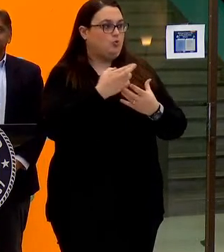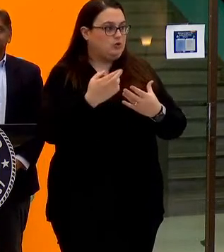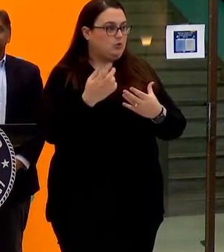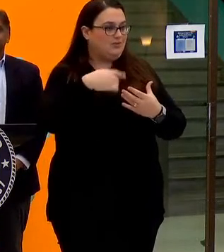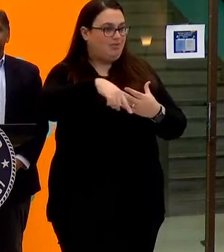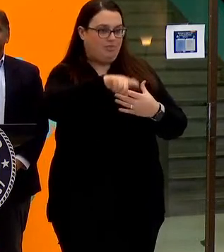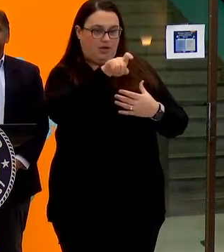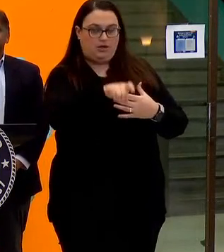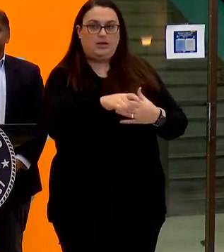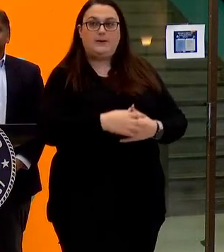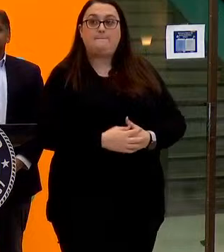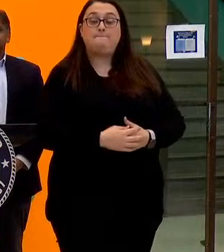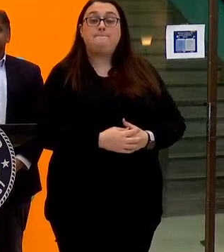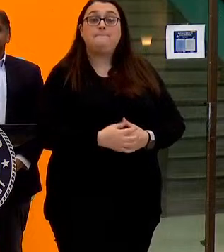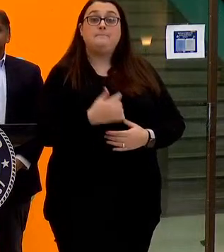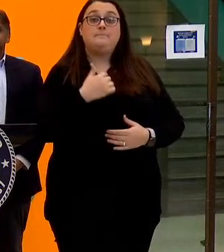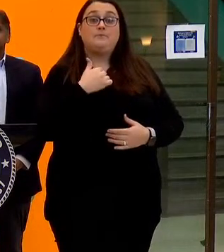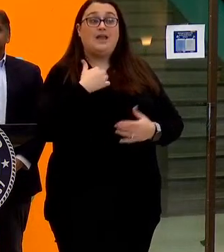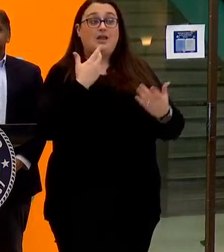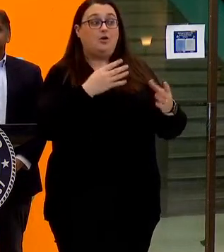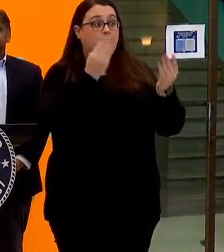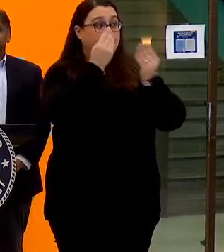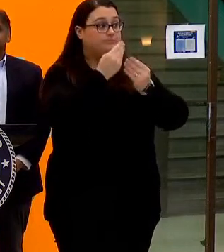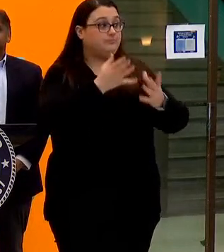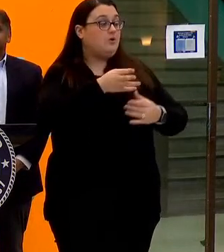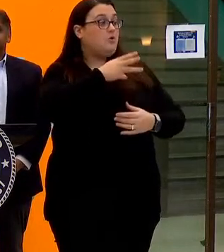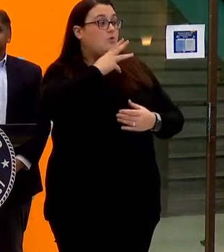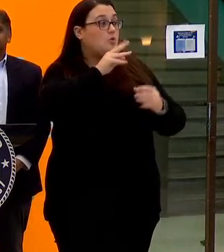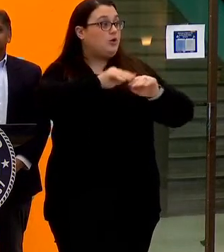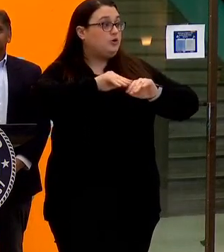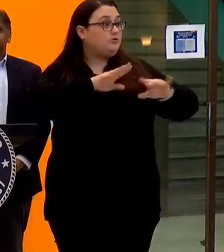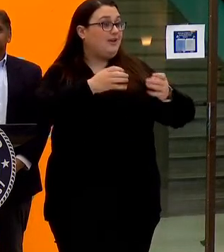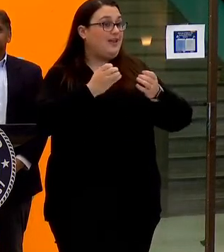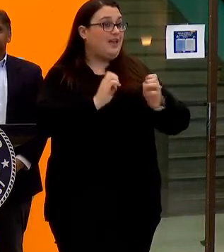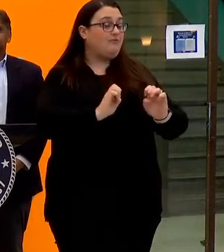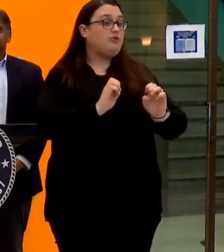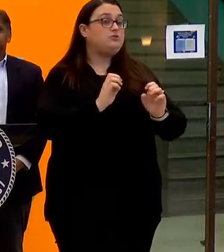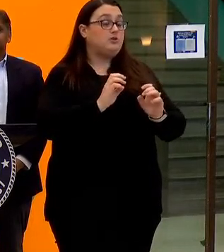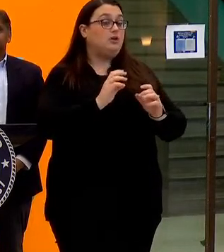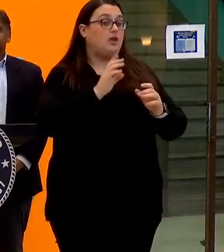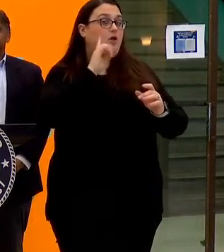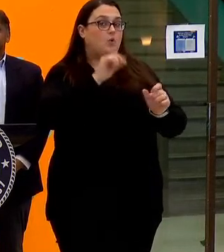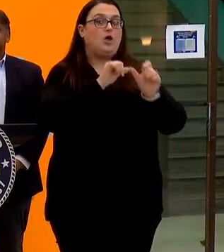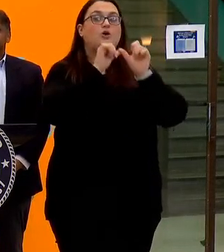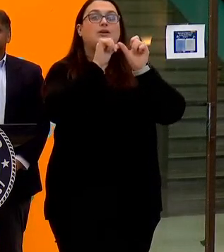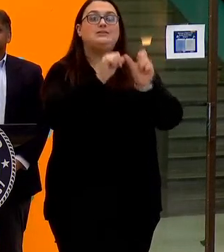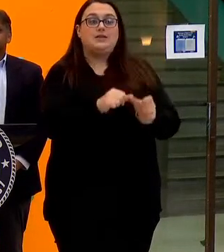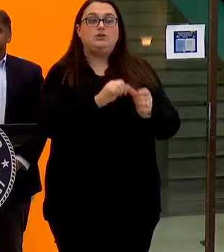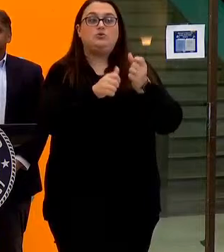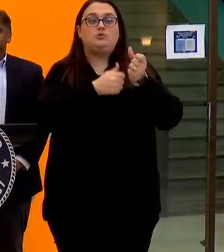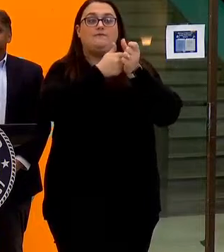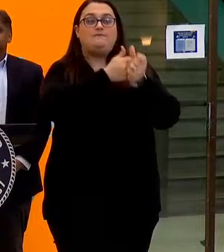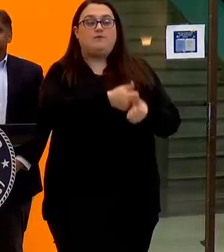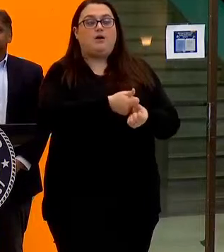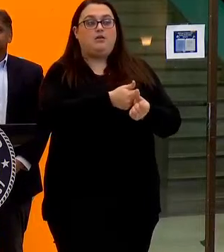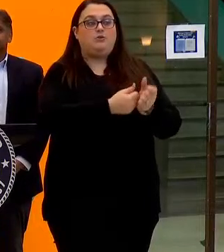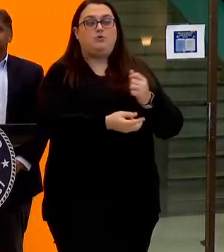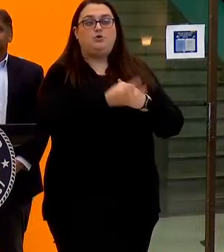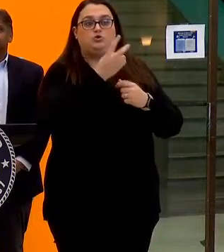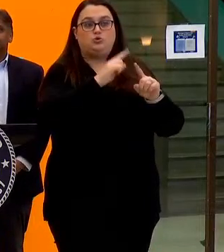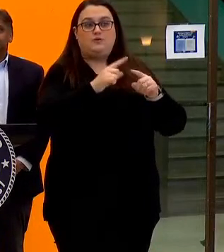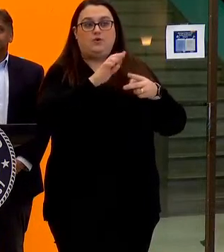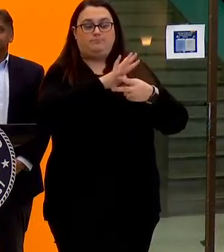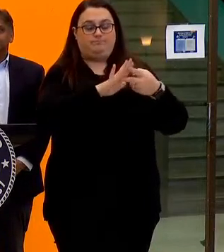resources they need. As I have shared, our water distribution efforts are and continue following two